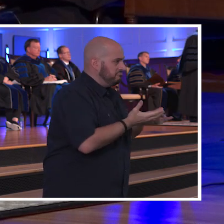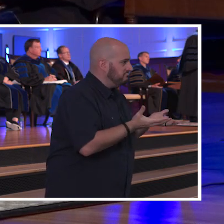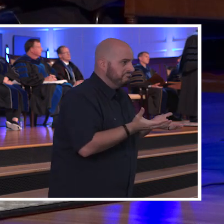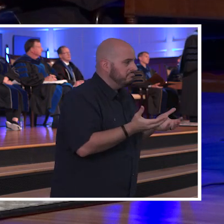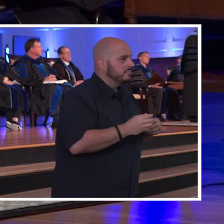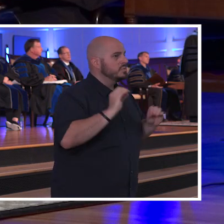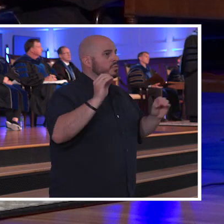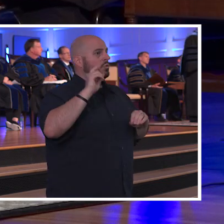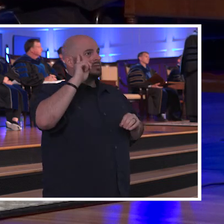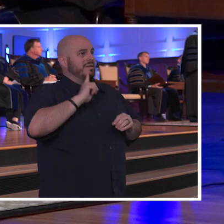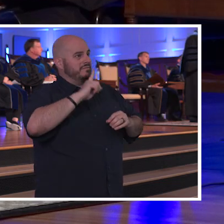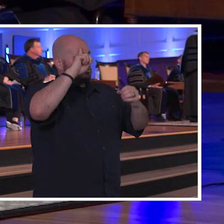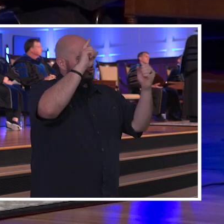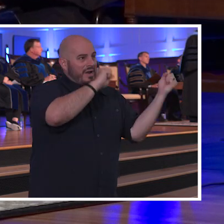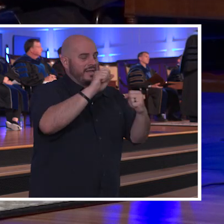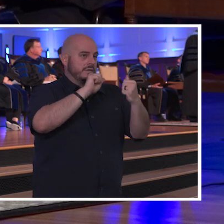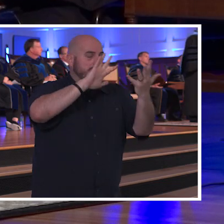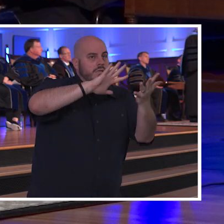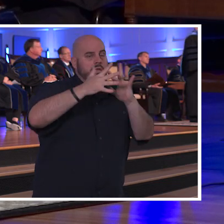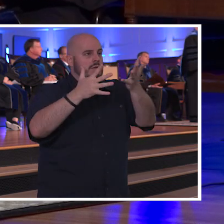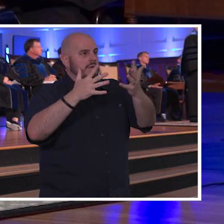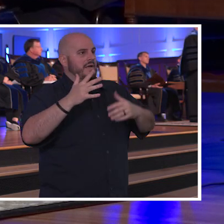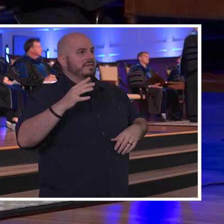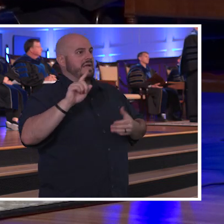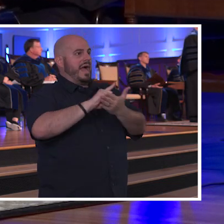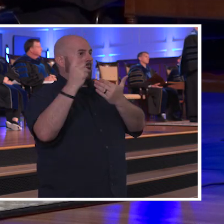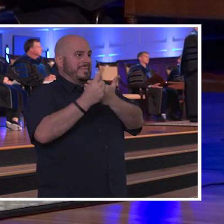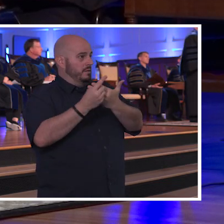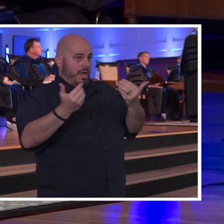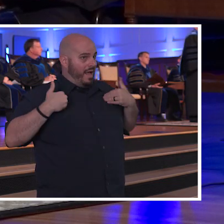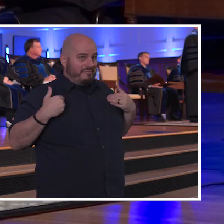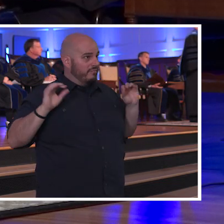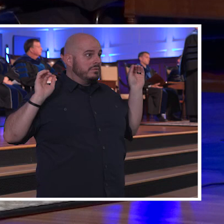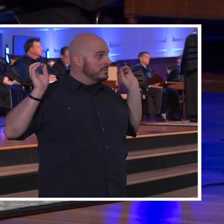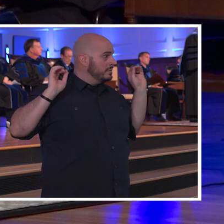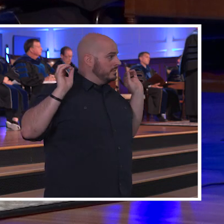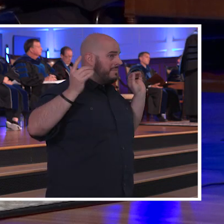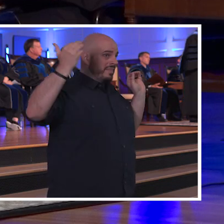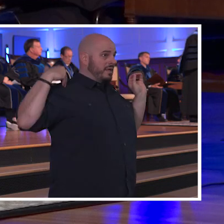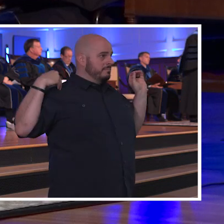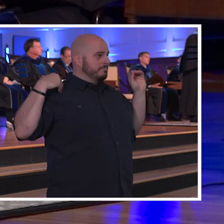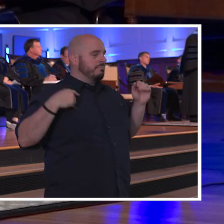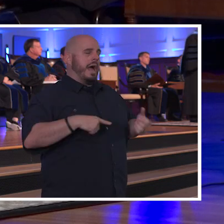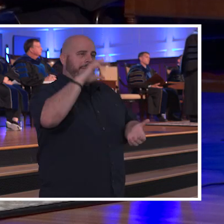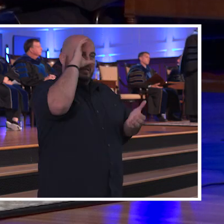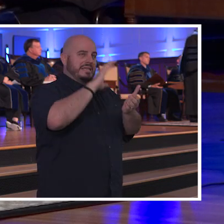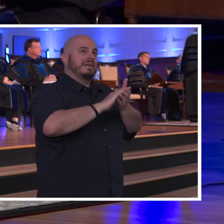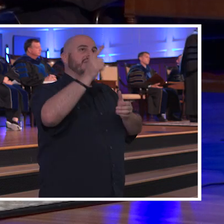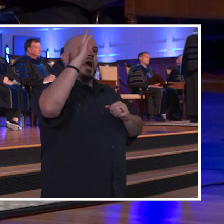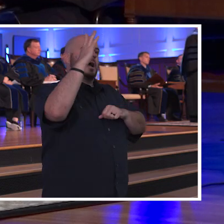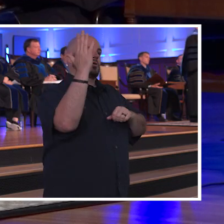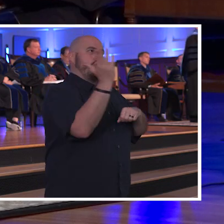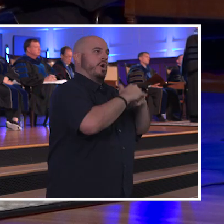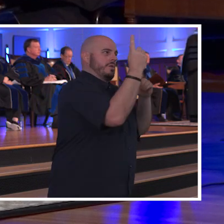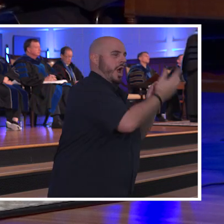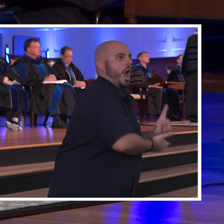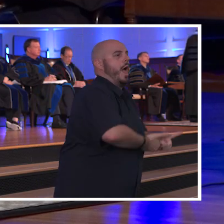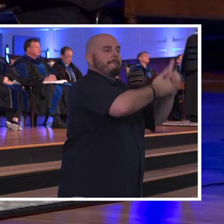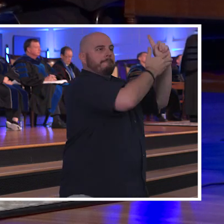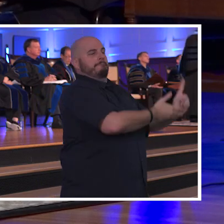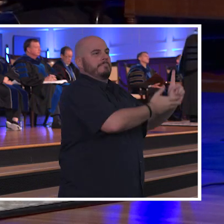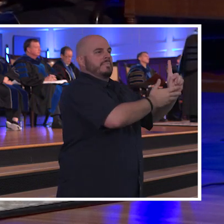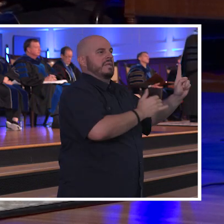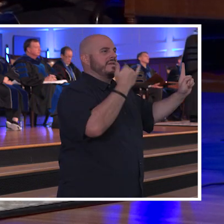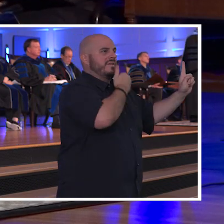strategies at the IMB. But I believe God raised up Yvette Aarons not only to be a missionary among the